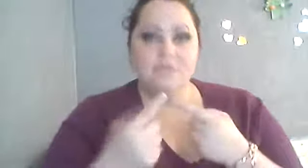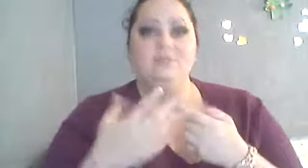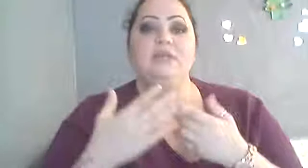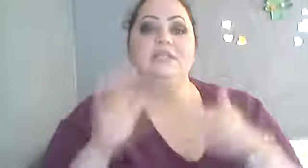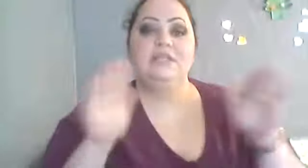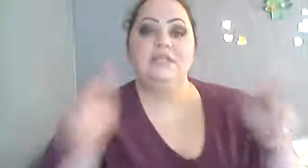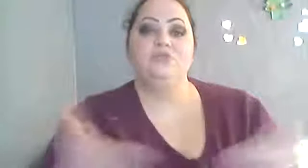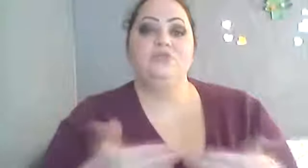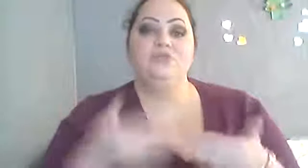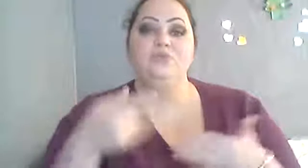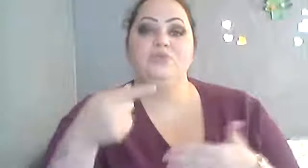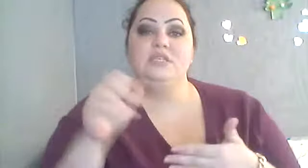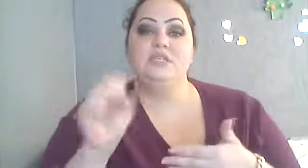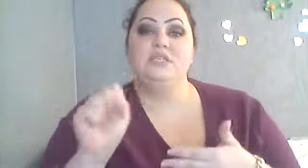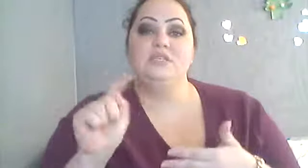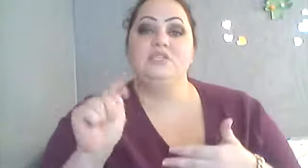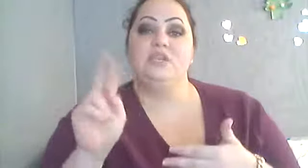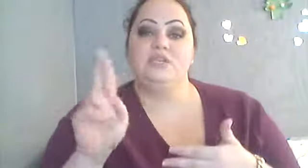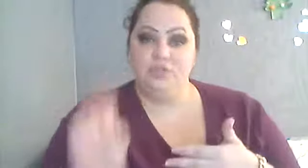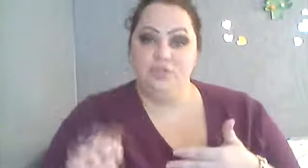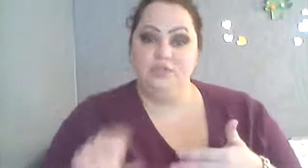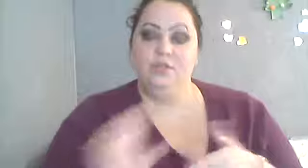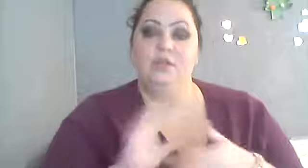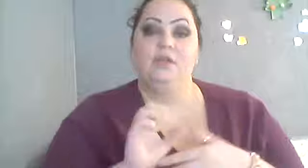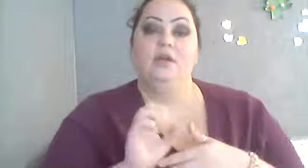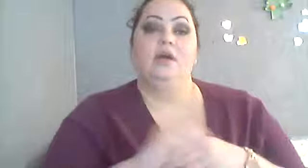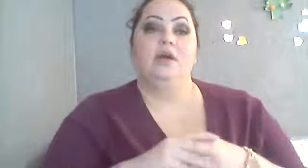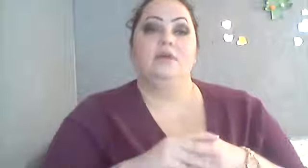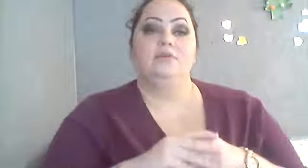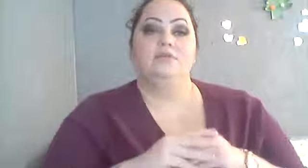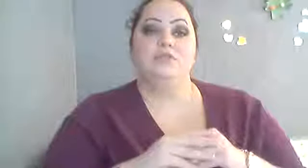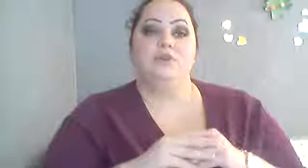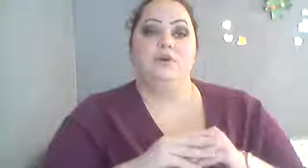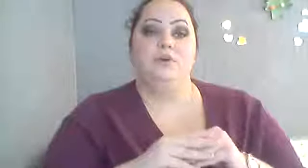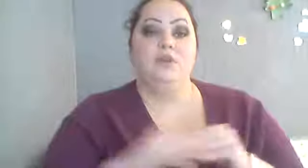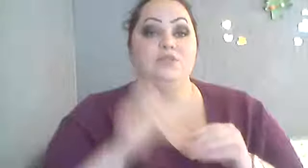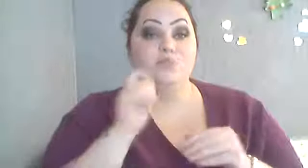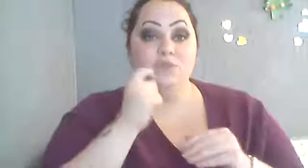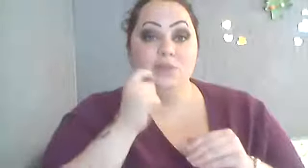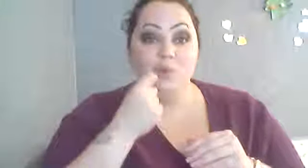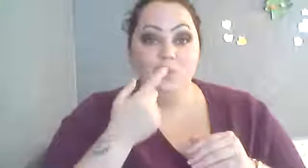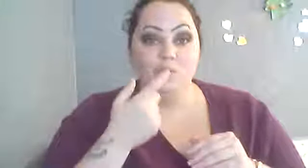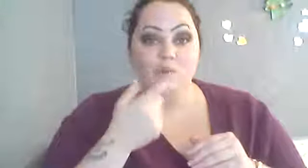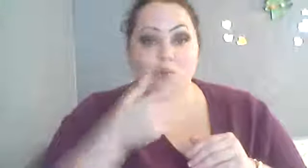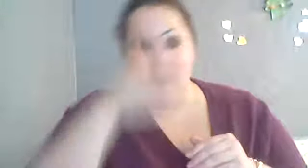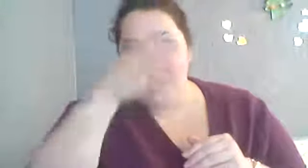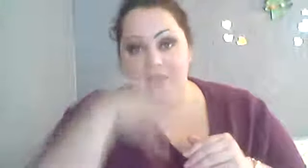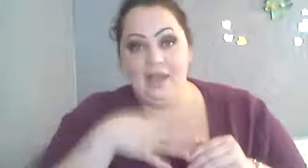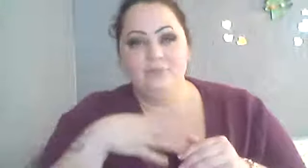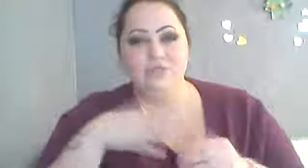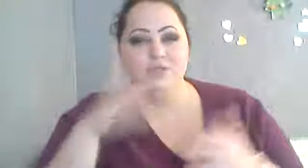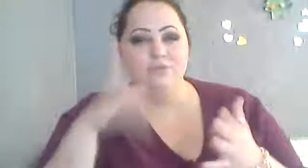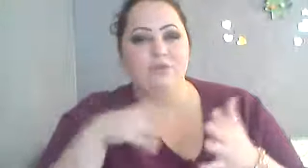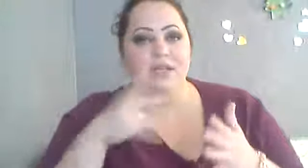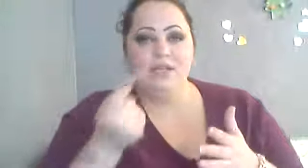but he did introduce the gestures. So he's a really cool guy. I'm sure you've read a little